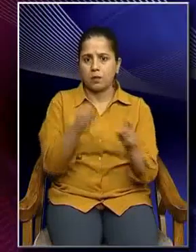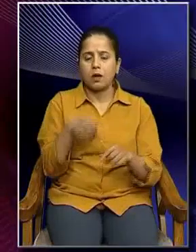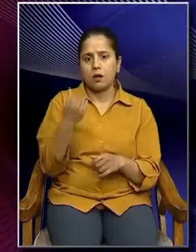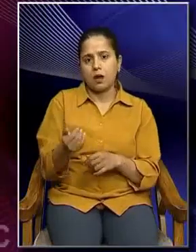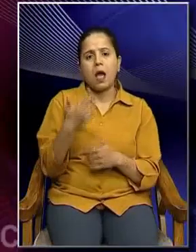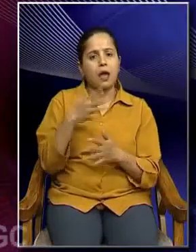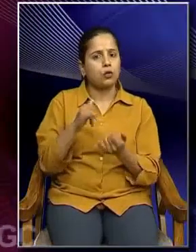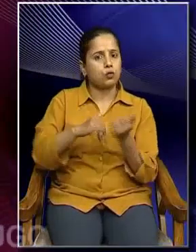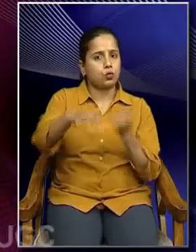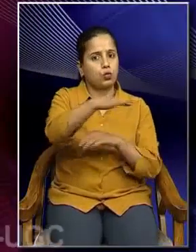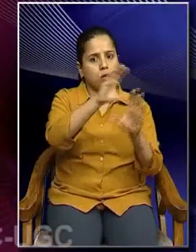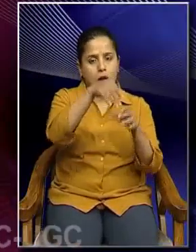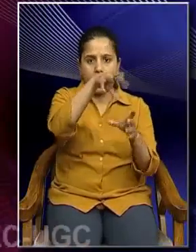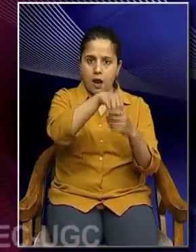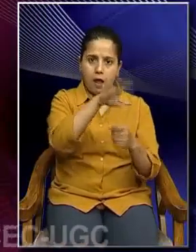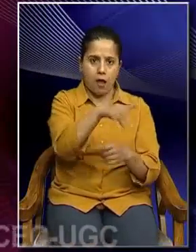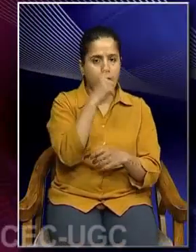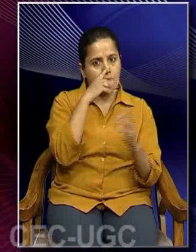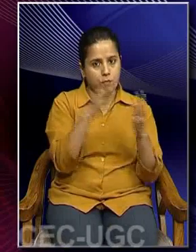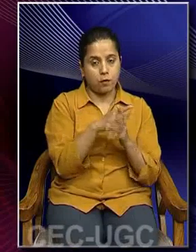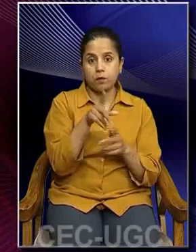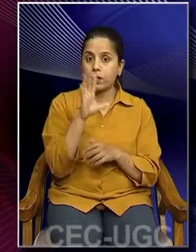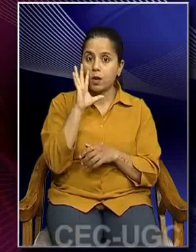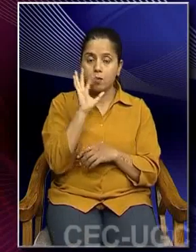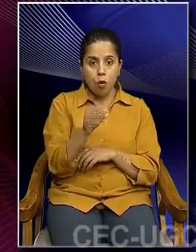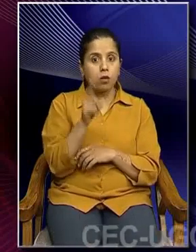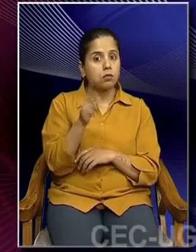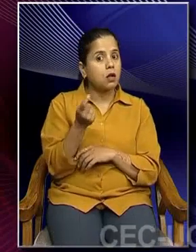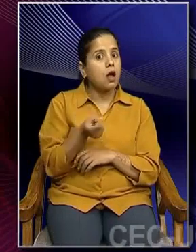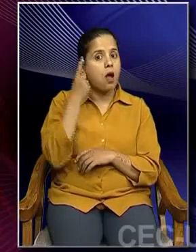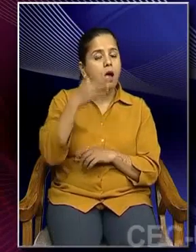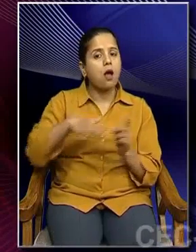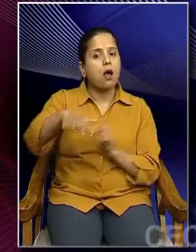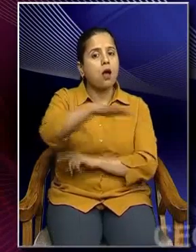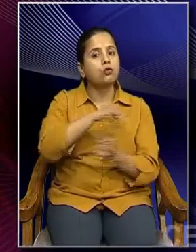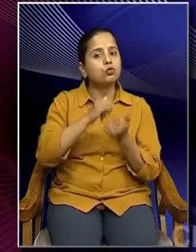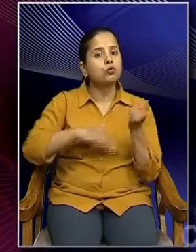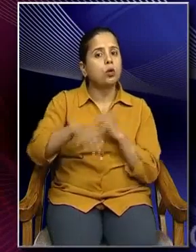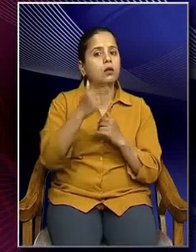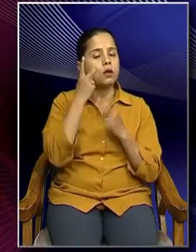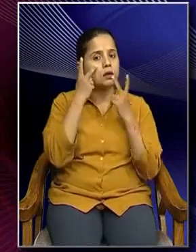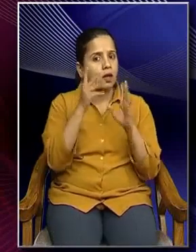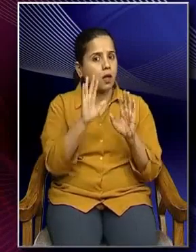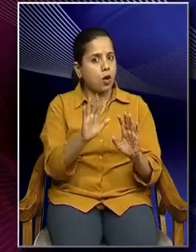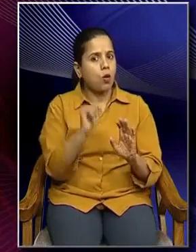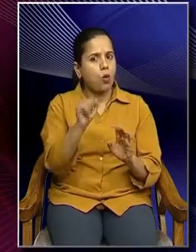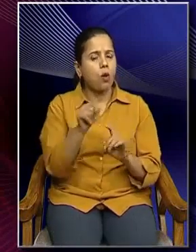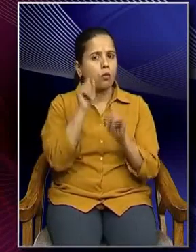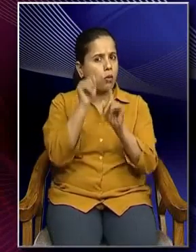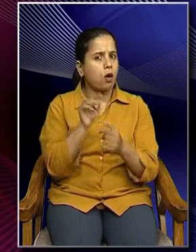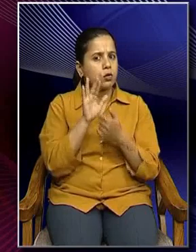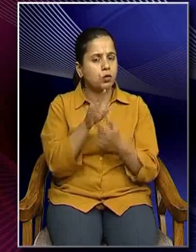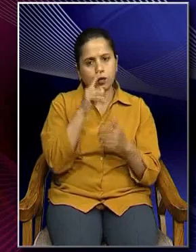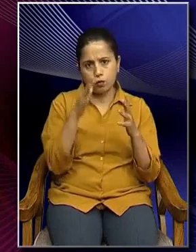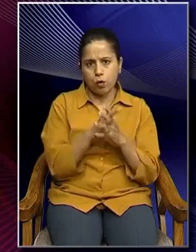any society are women, and it's very critical to understand the status of any society is reflected from the indicators of women